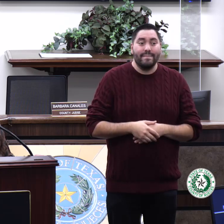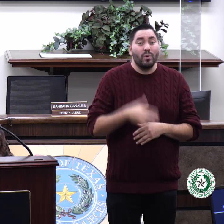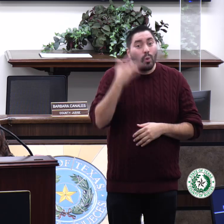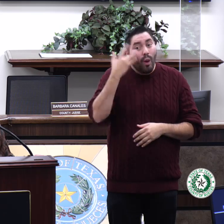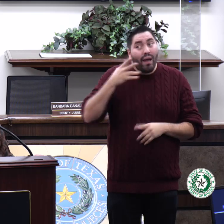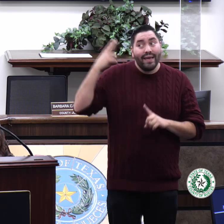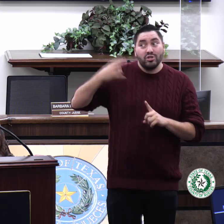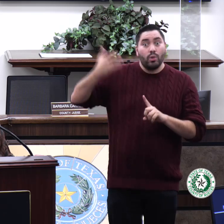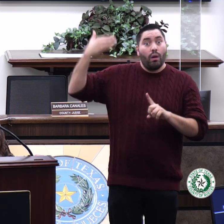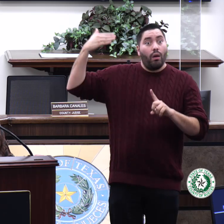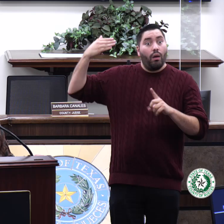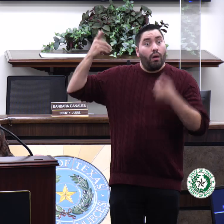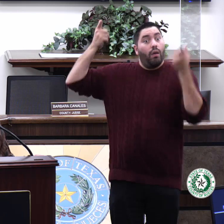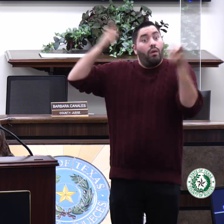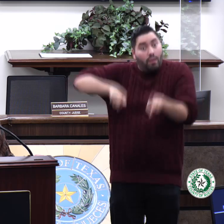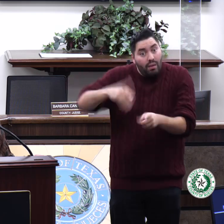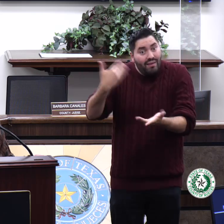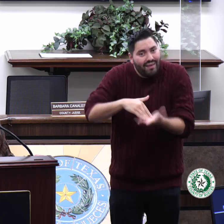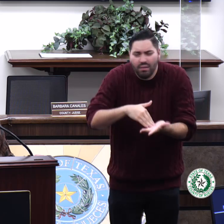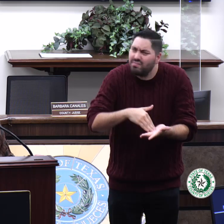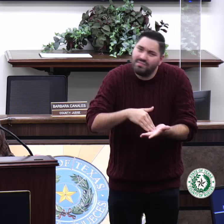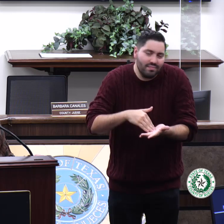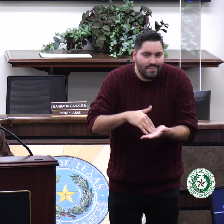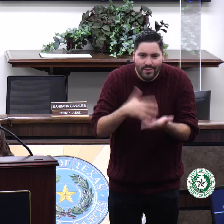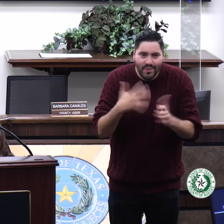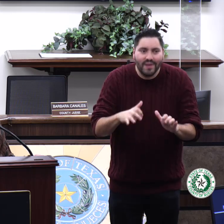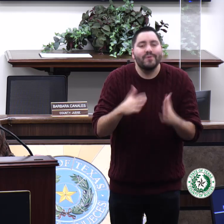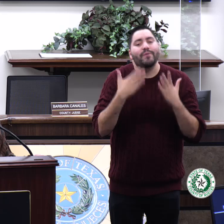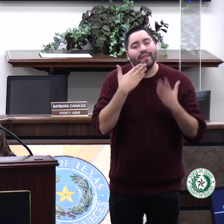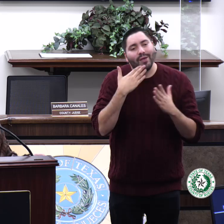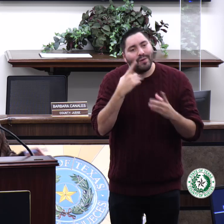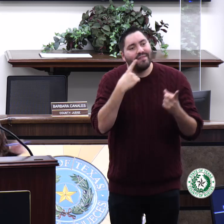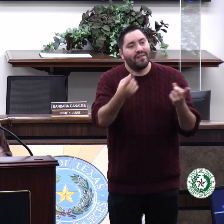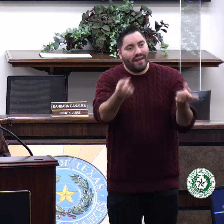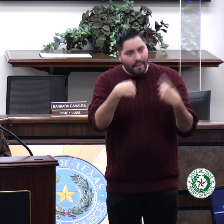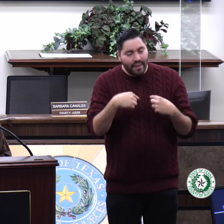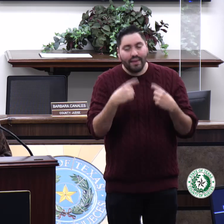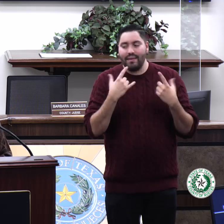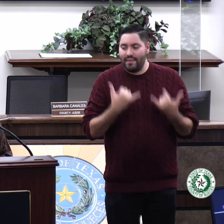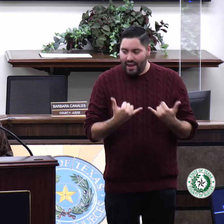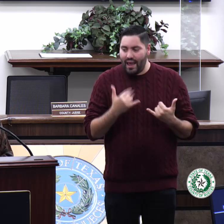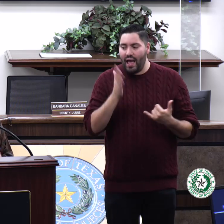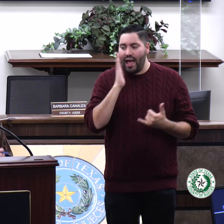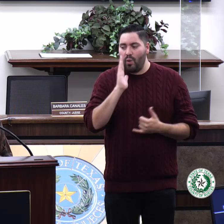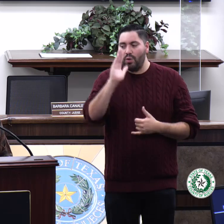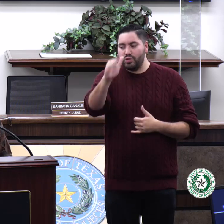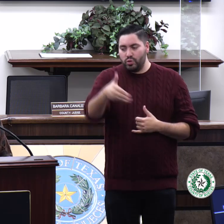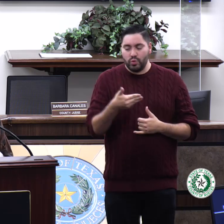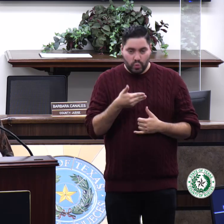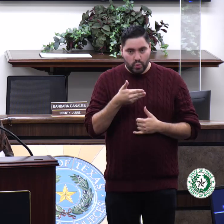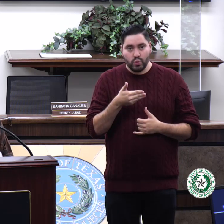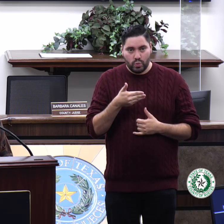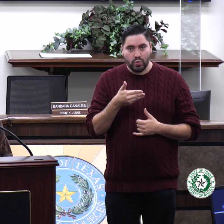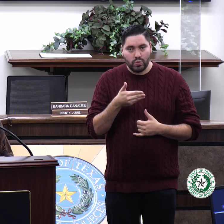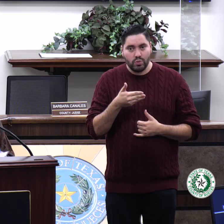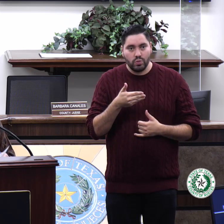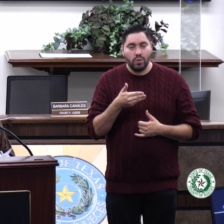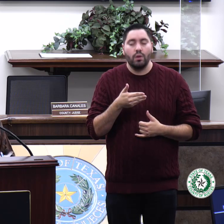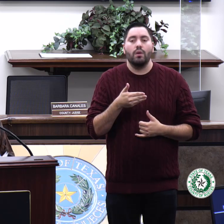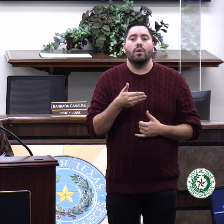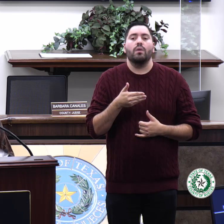history repeat itself. I want to thank you for being here, and I'd like to, at this time, introduce to you under our